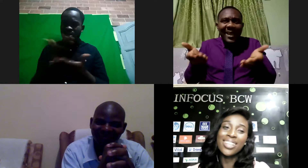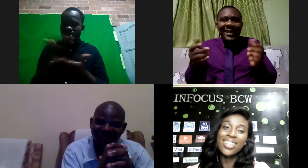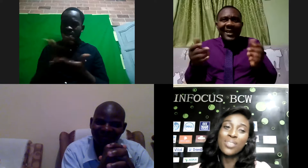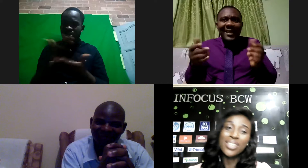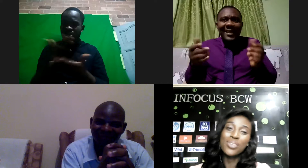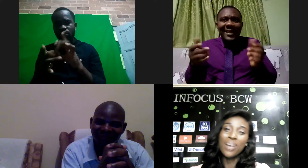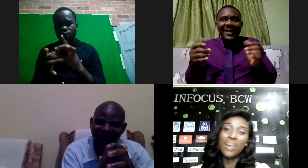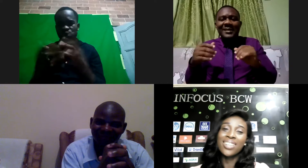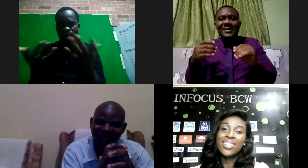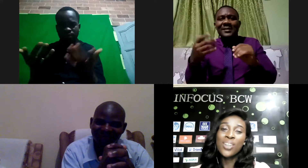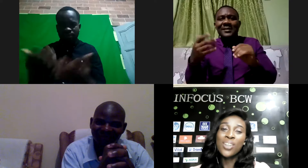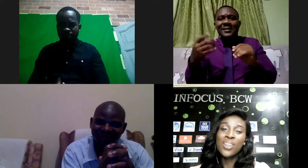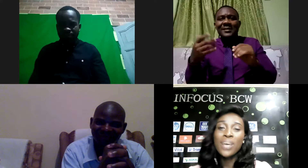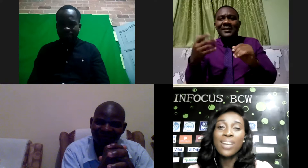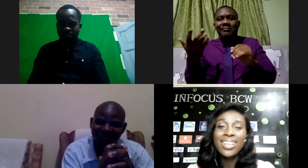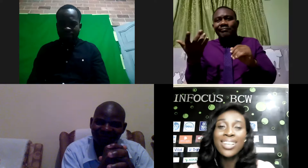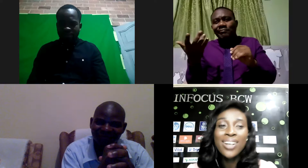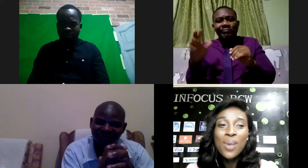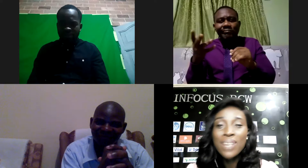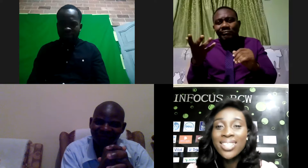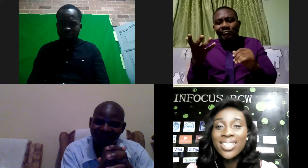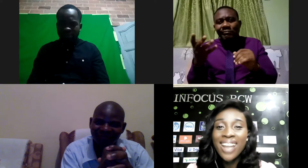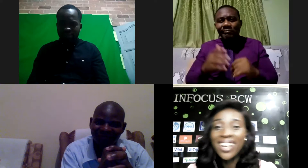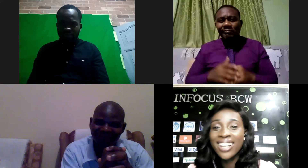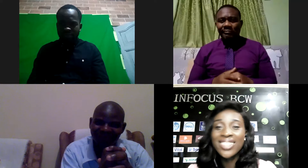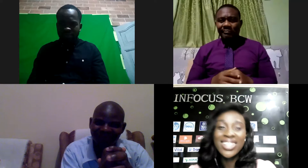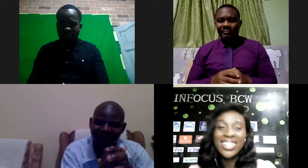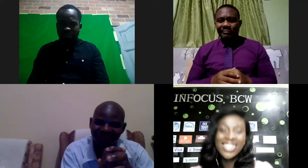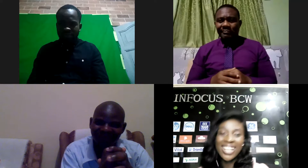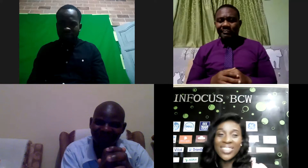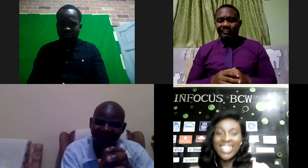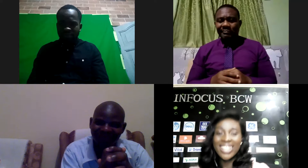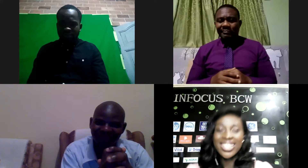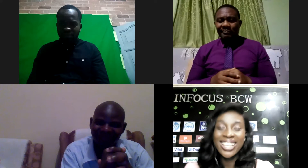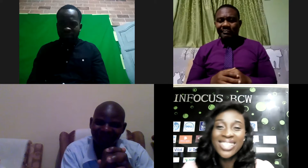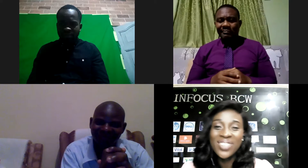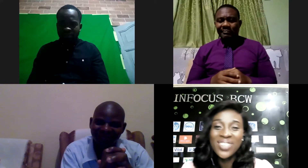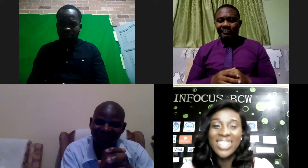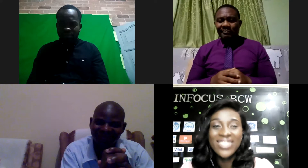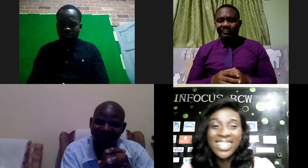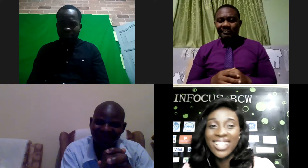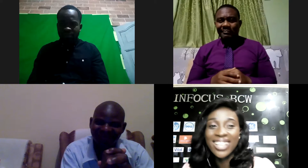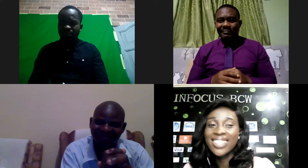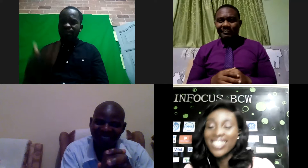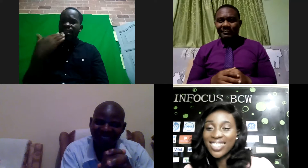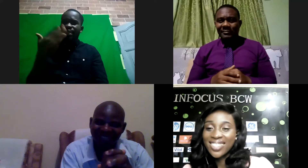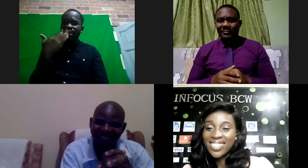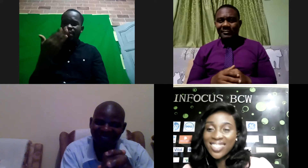and then we say goodbye. So who do we have? I think Ms. Hannah is going to start with us. Thank you so much, Ms.